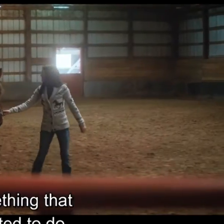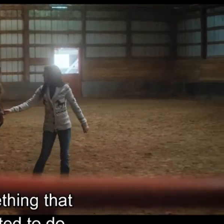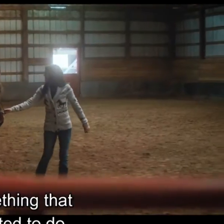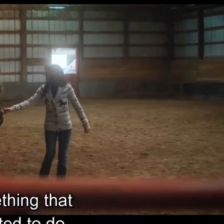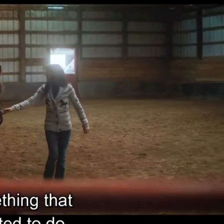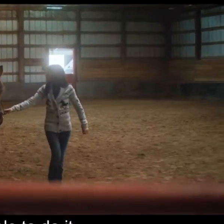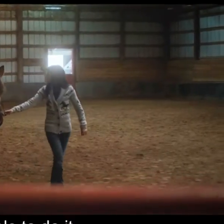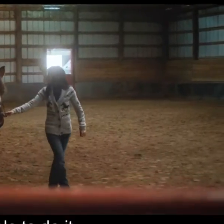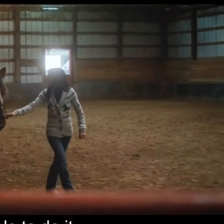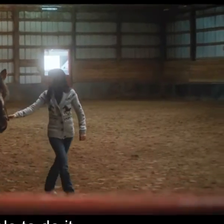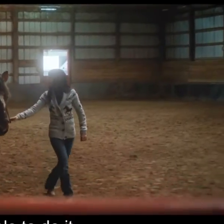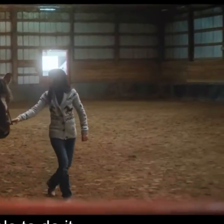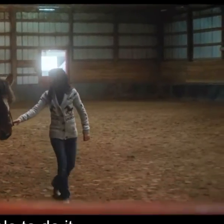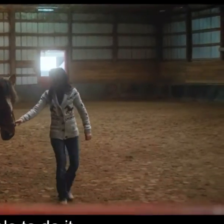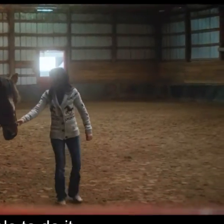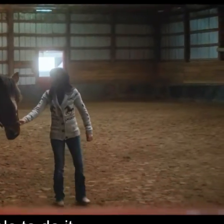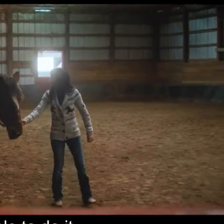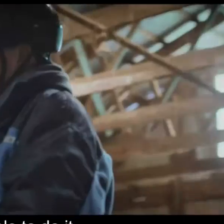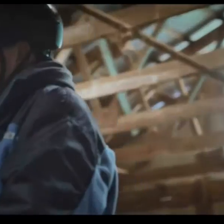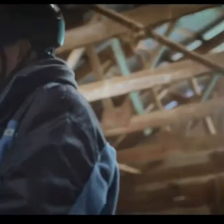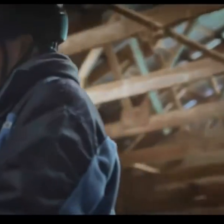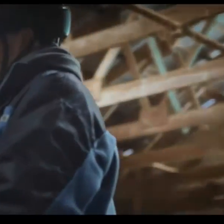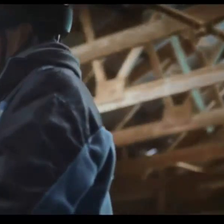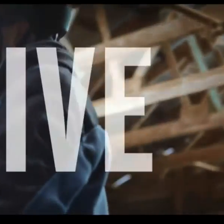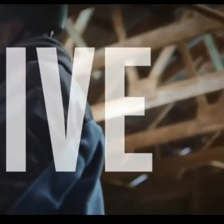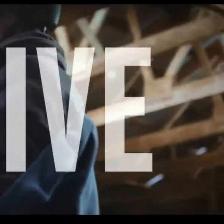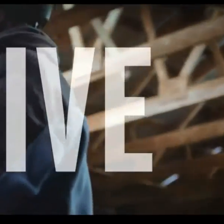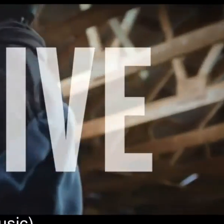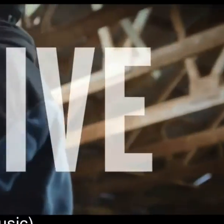wanted to do, and now I'm able to do it.